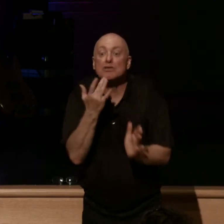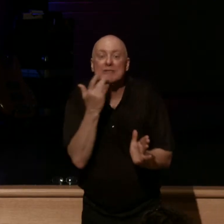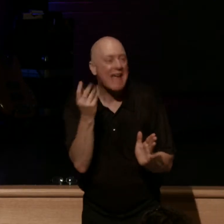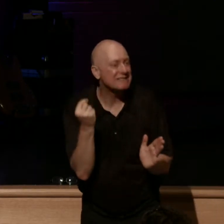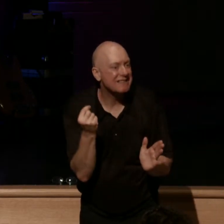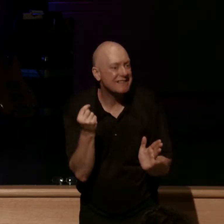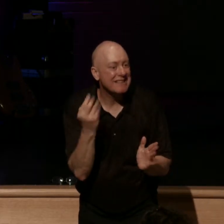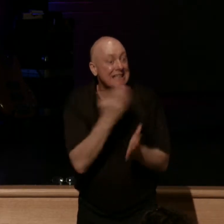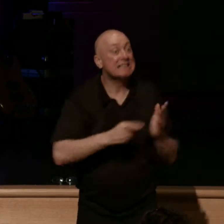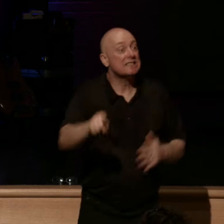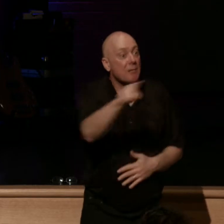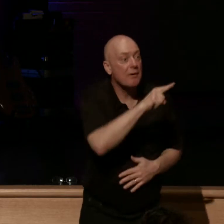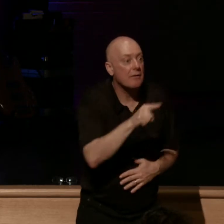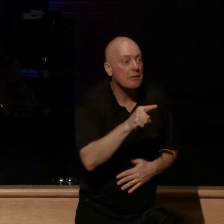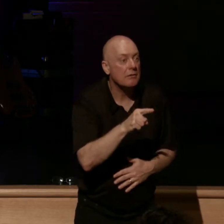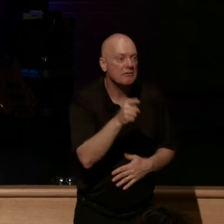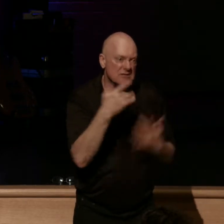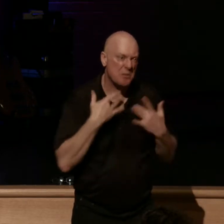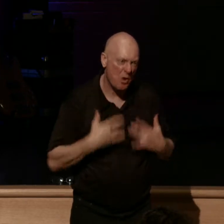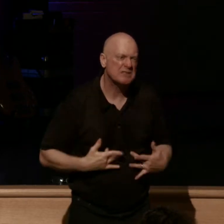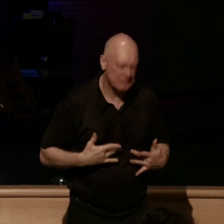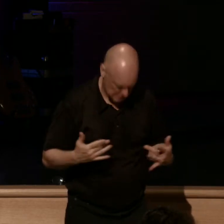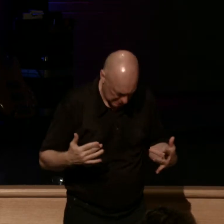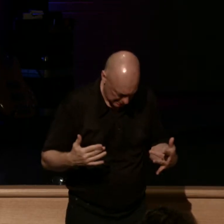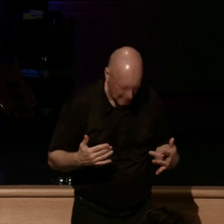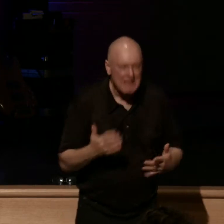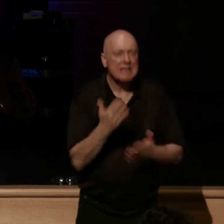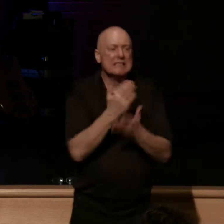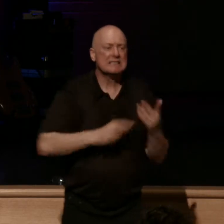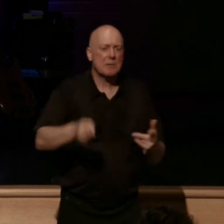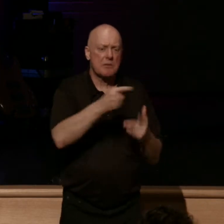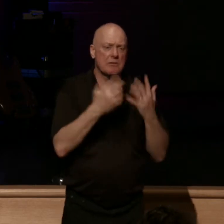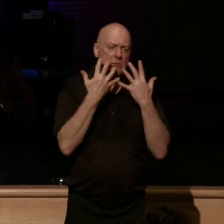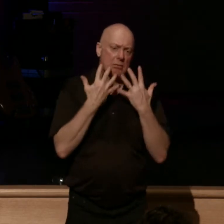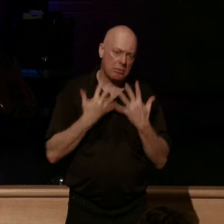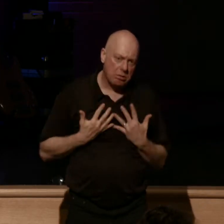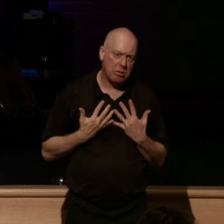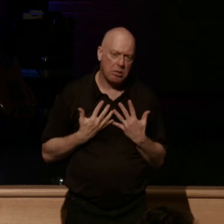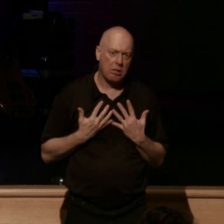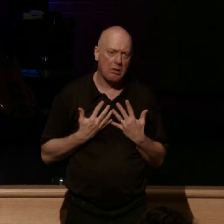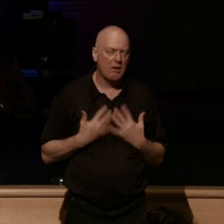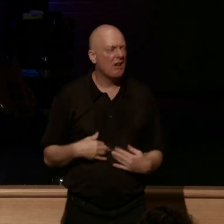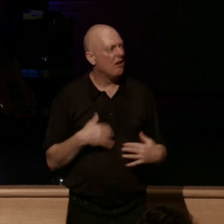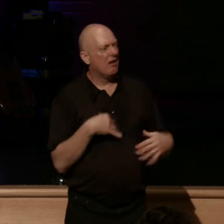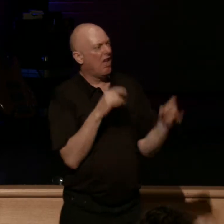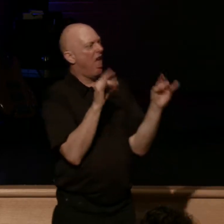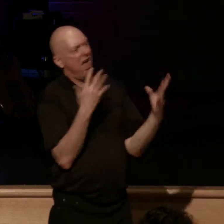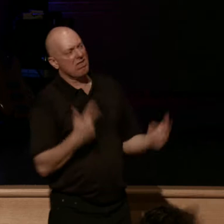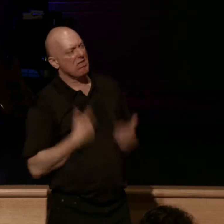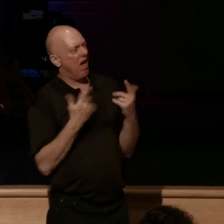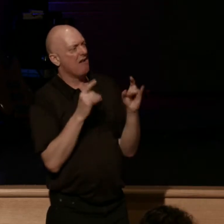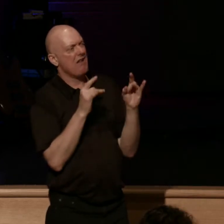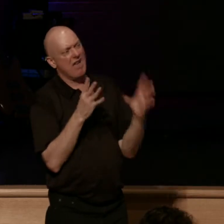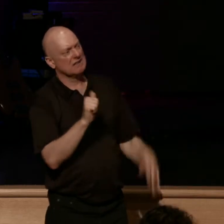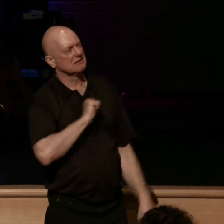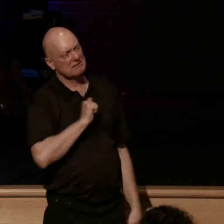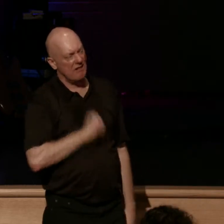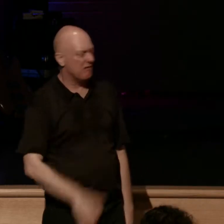of you are here right now. You are depressed. You are so miserable. You hate life and you hate